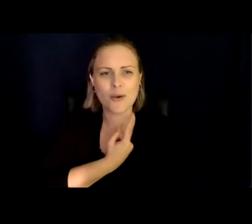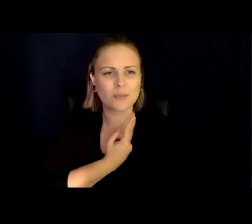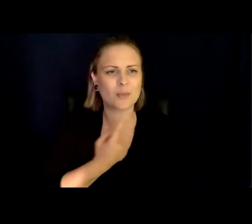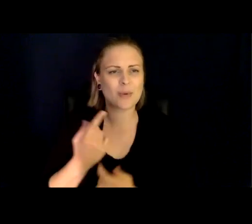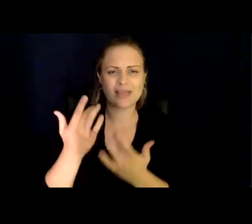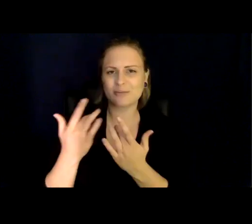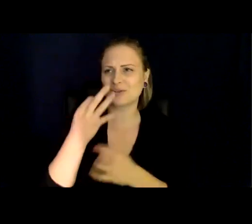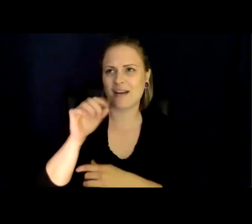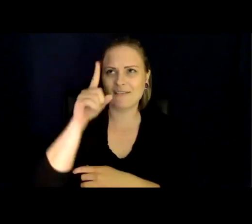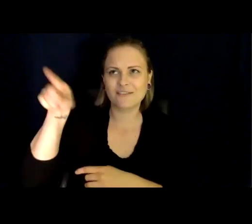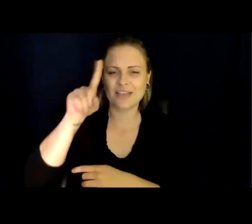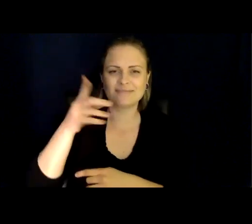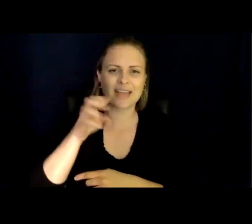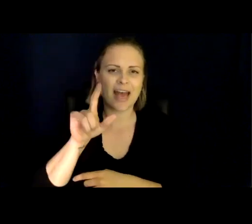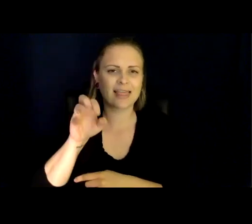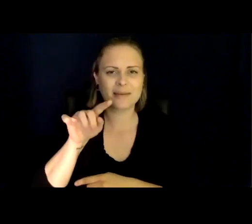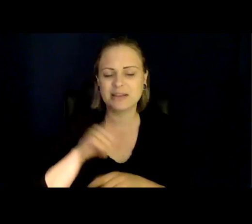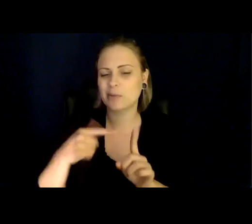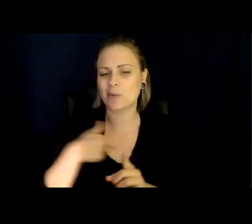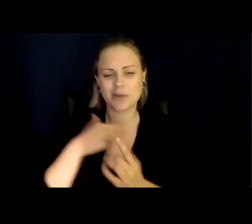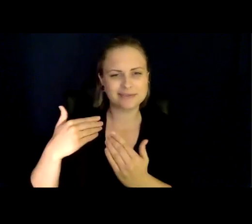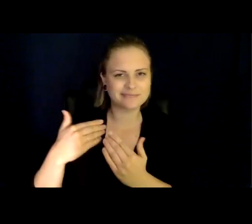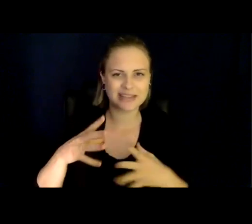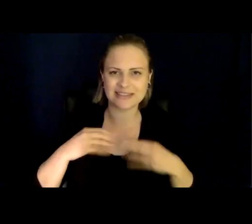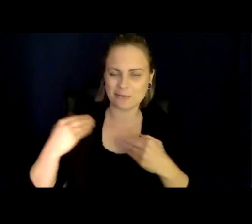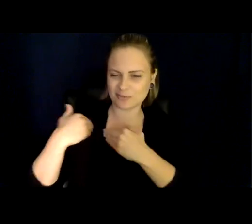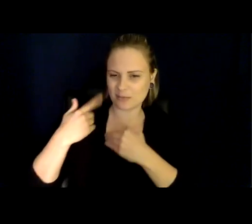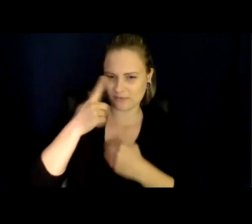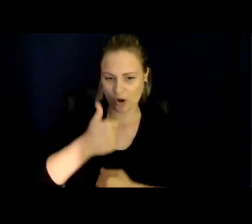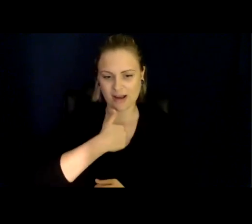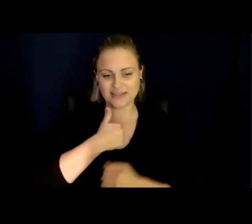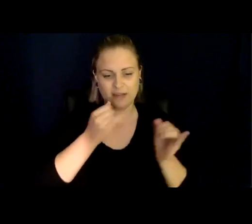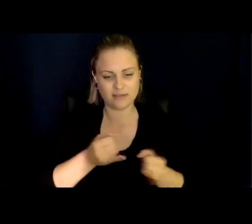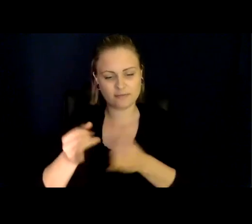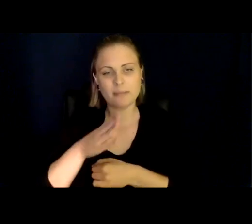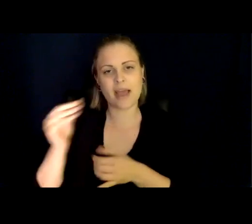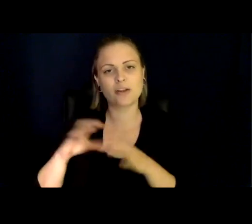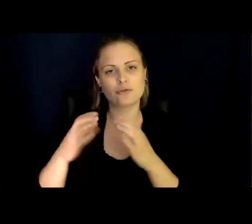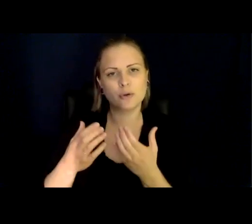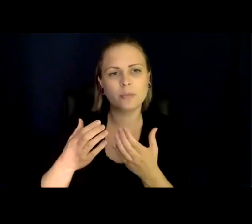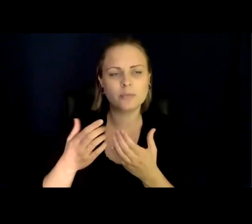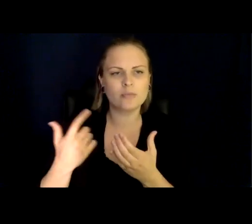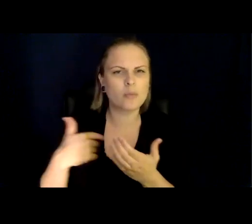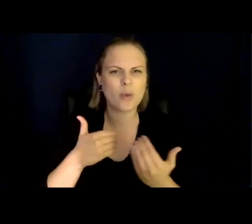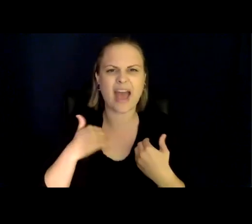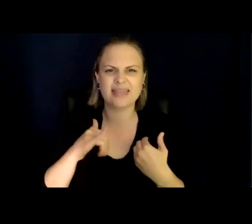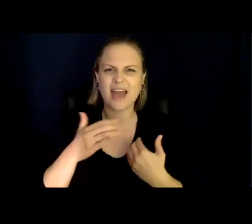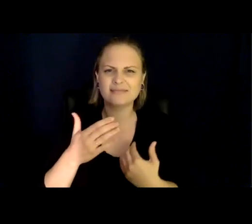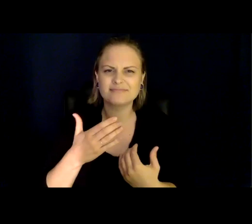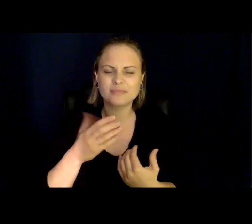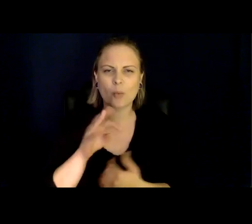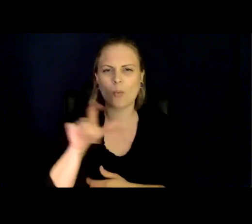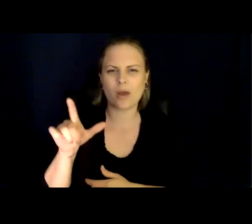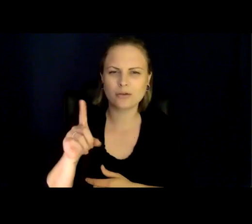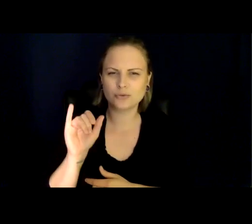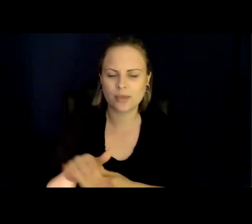take responsibility for ourselves as individuals and as a group, and there was will to do that. As quickly as the rain